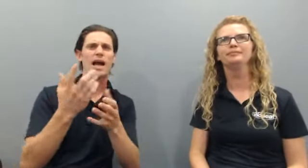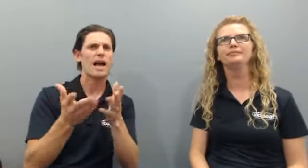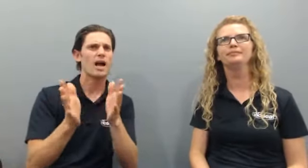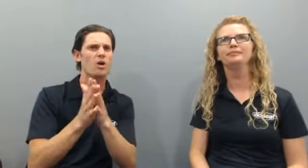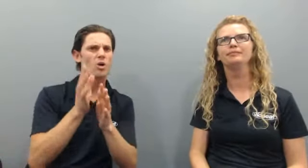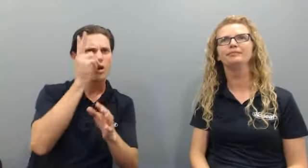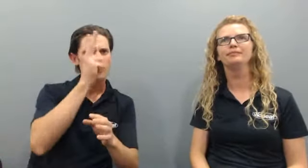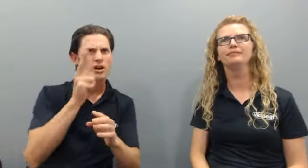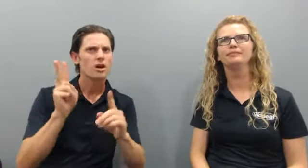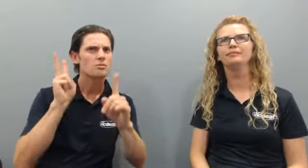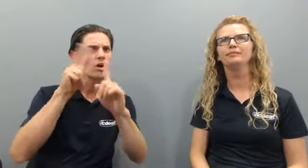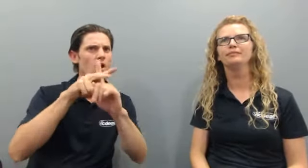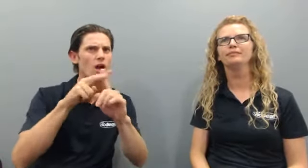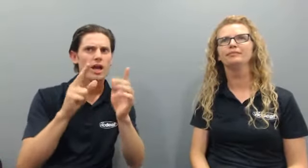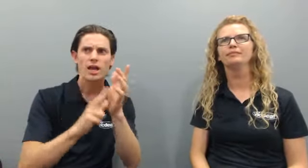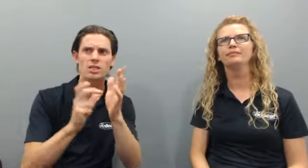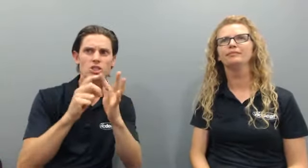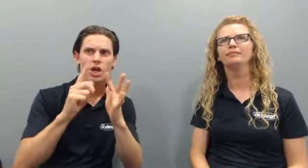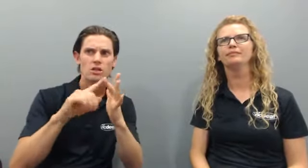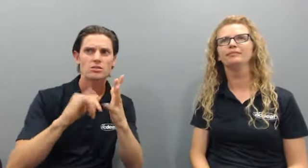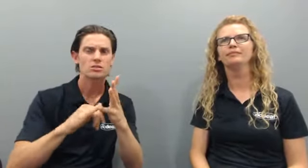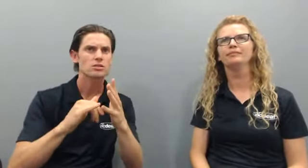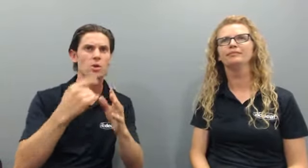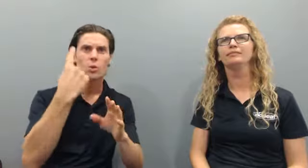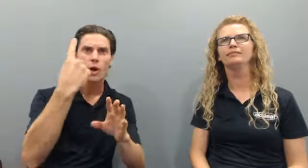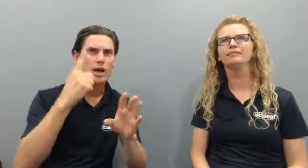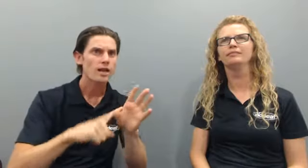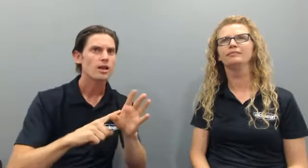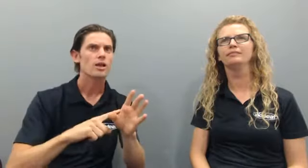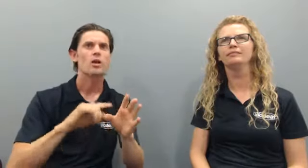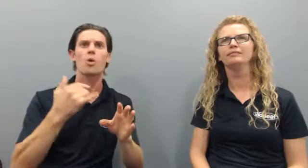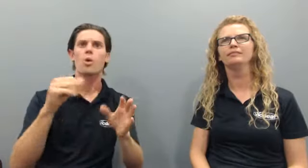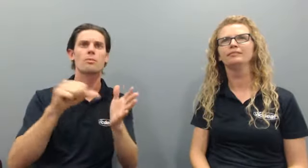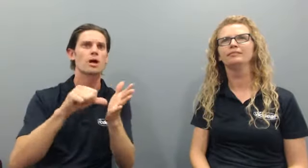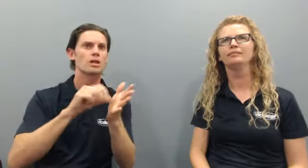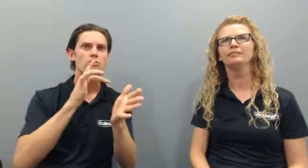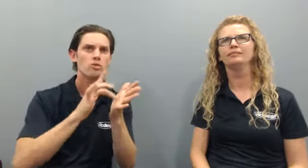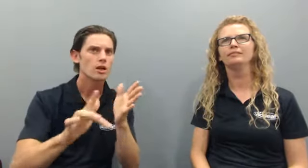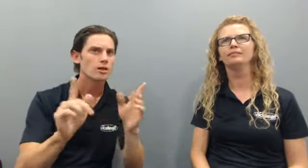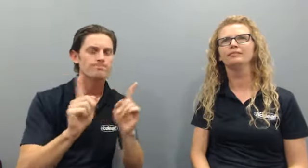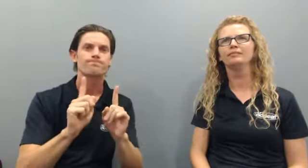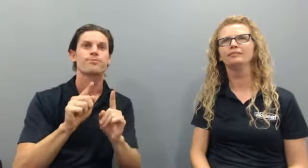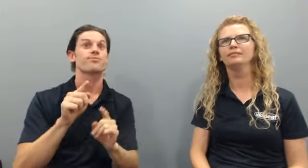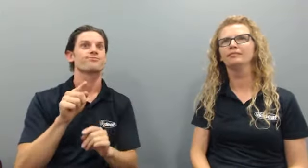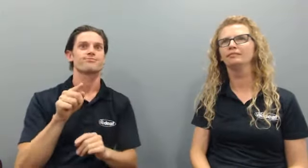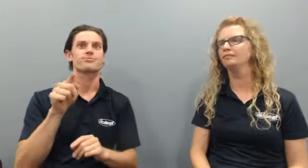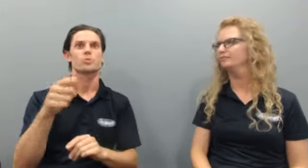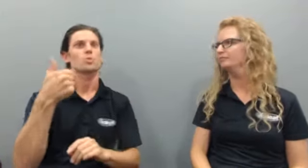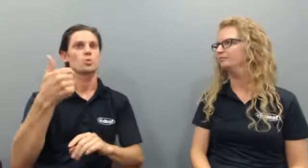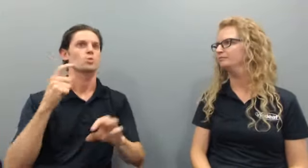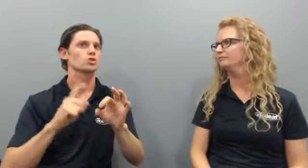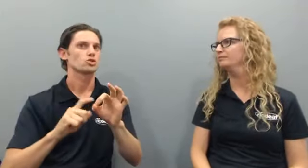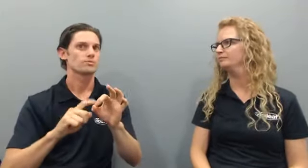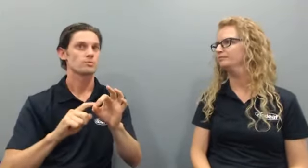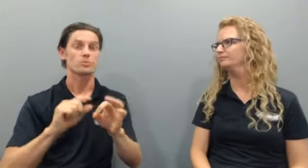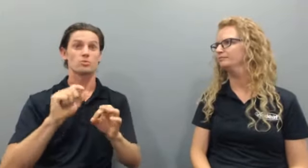There's another question here that says, how often do you have to apply for the NDIS? Is it every year? Is it when your money runs out? And that's